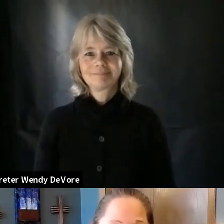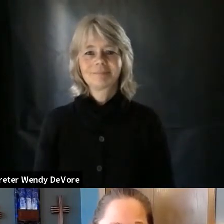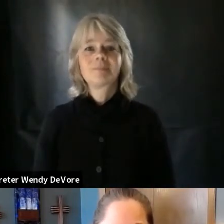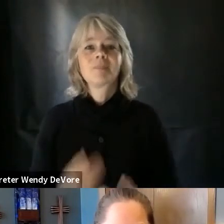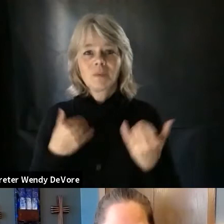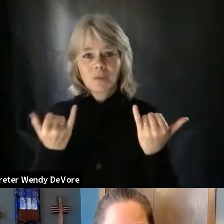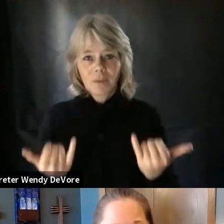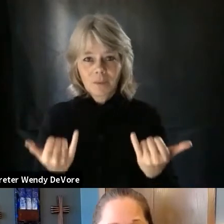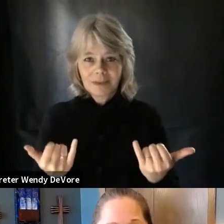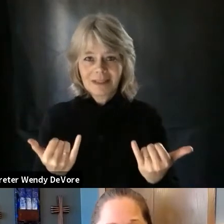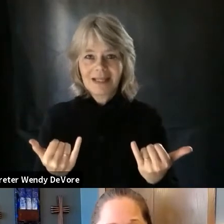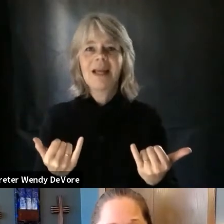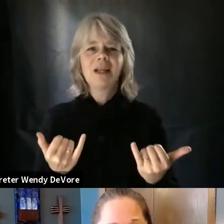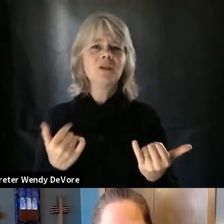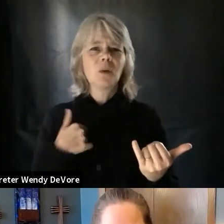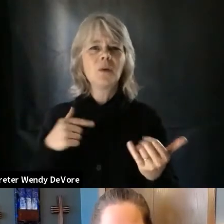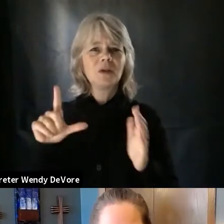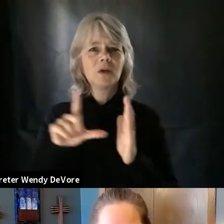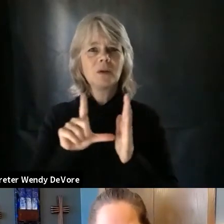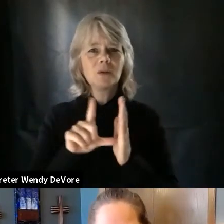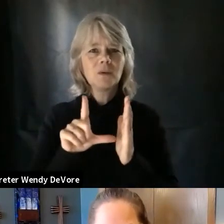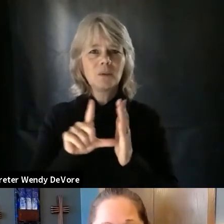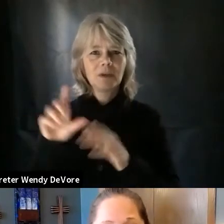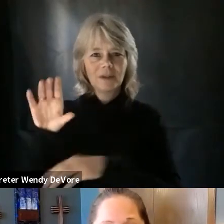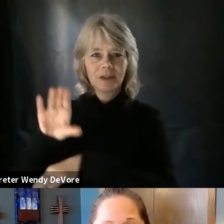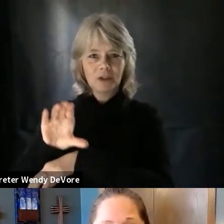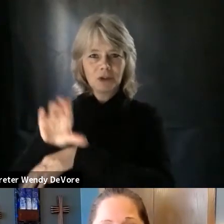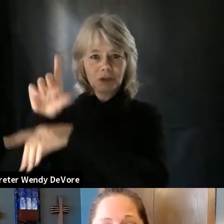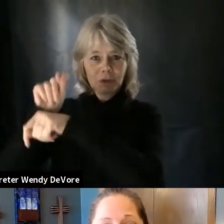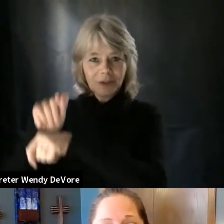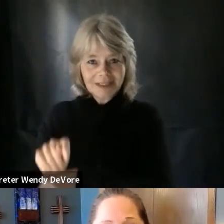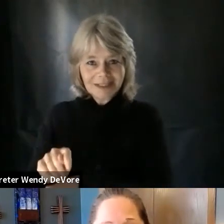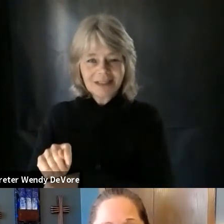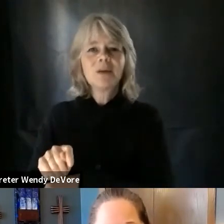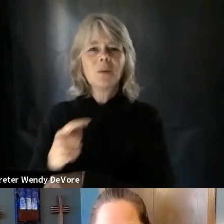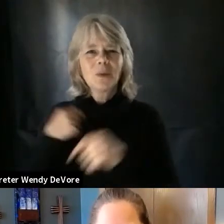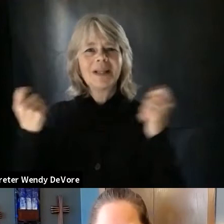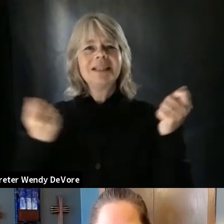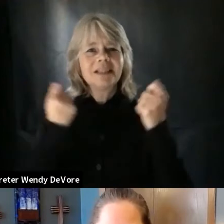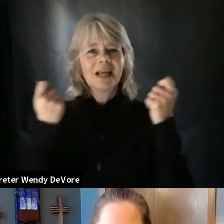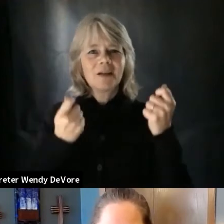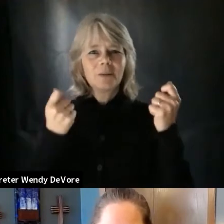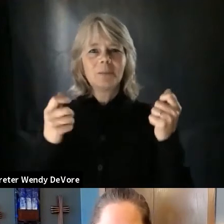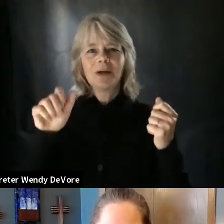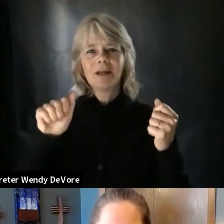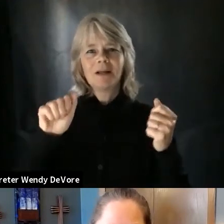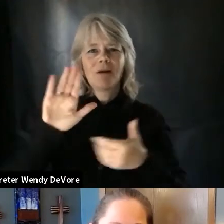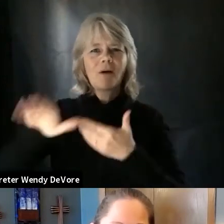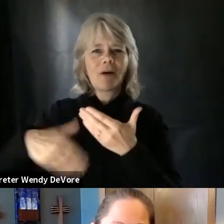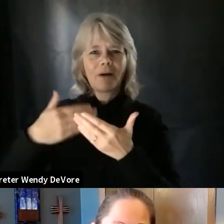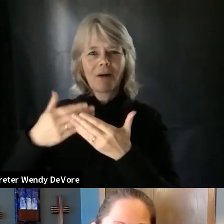Today, in our tradition in the Lutheran Church, we celebrate All Saints Sunday.